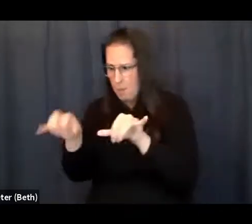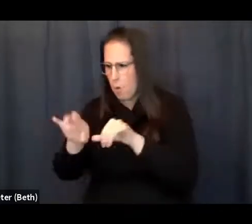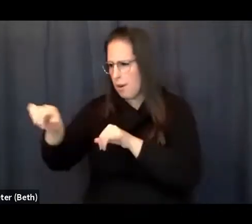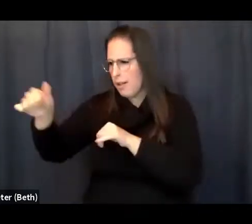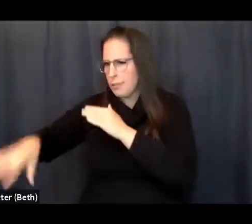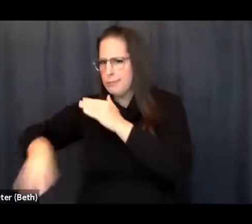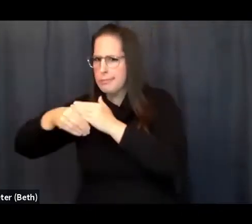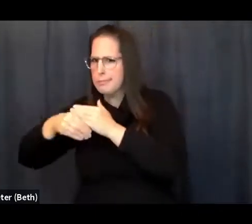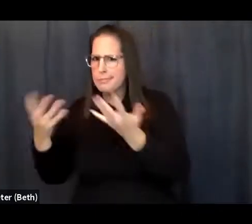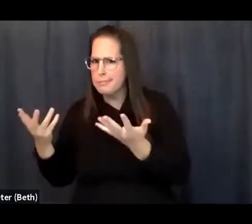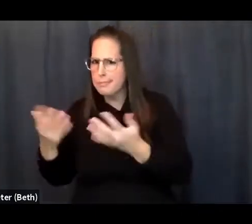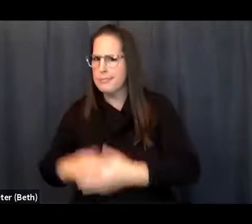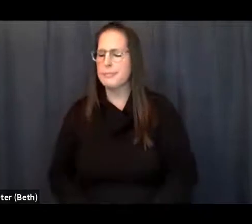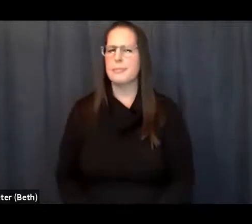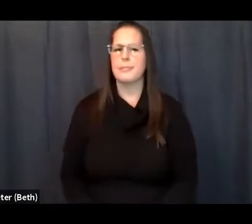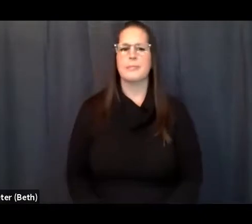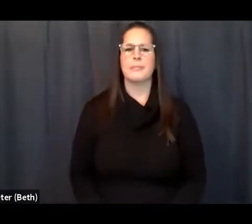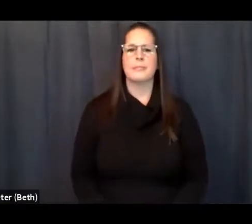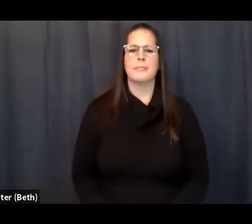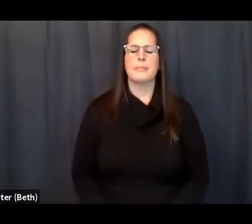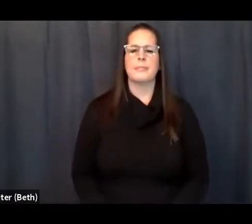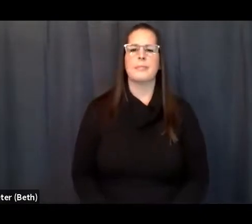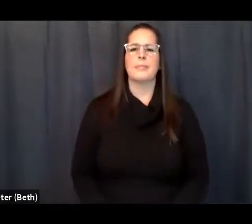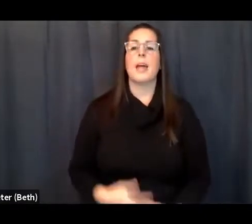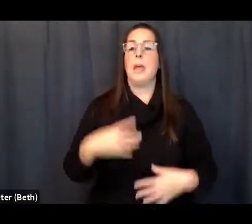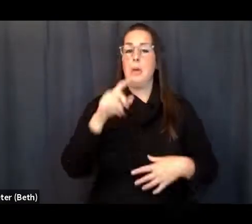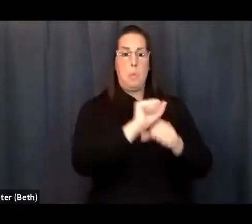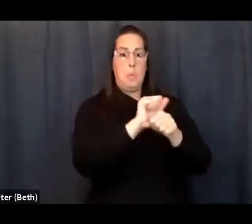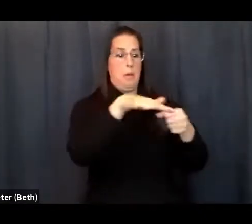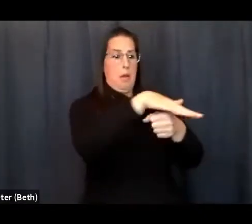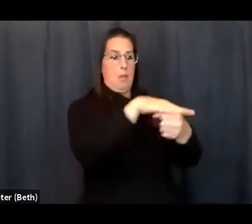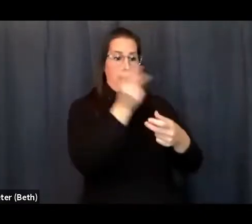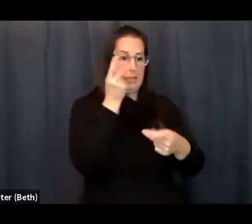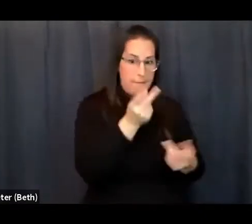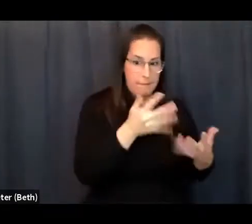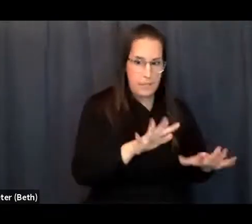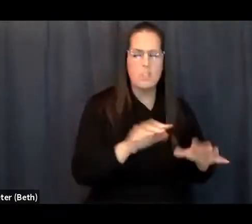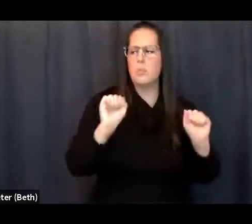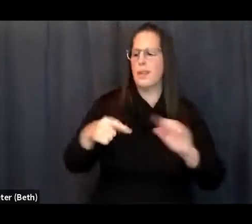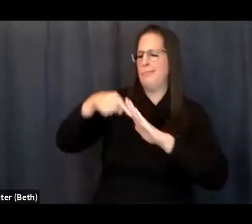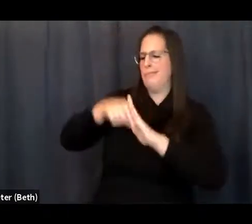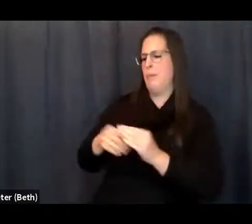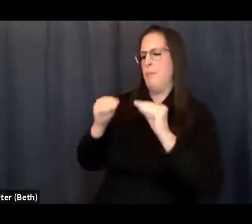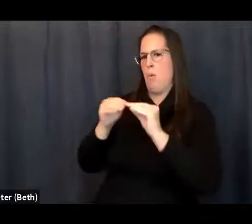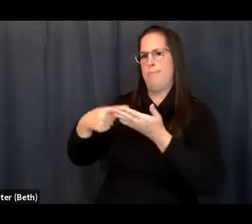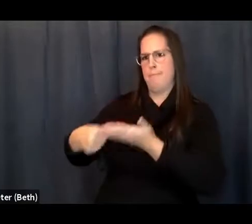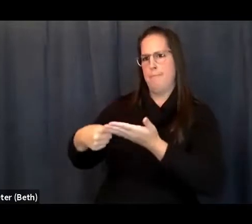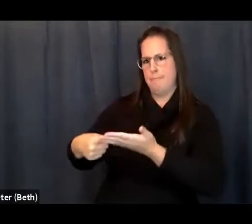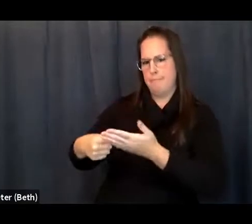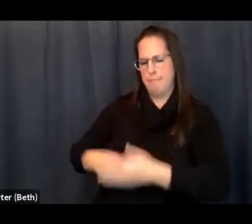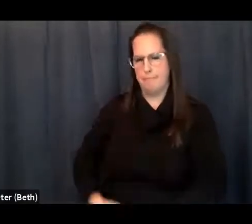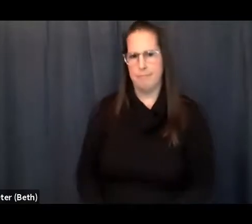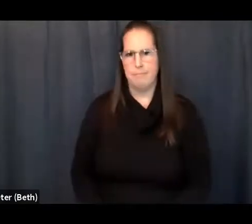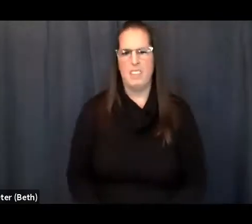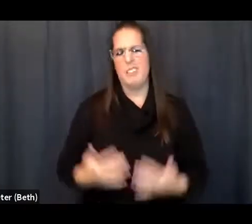needed? We can be specific after you see the work area. And then you both engage in your